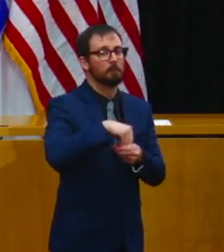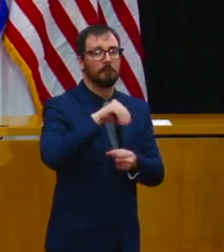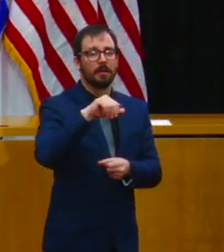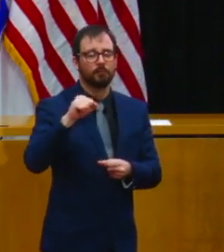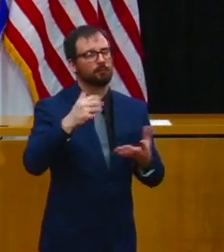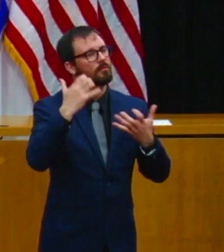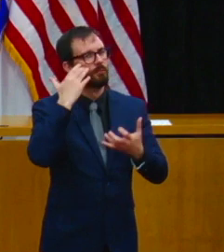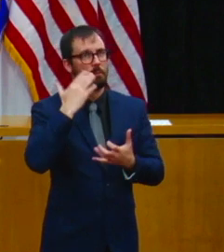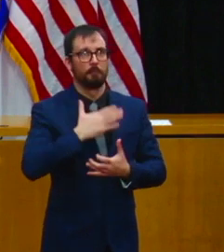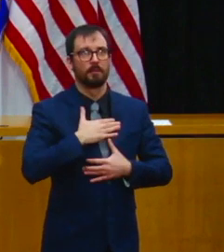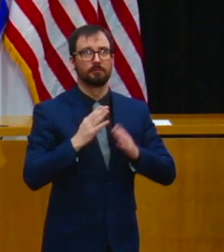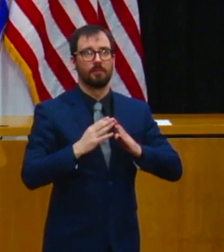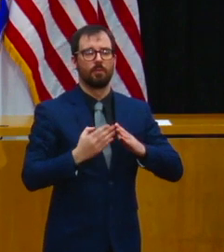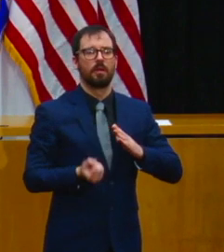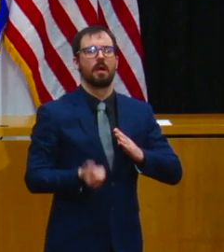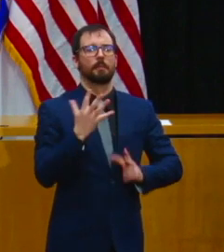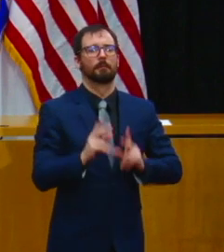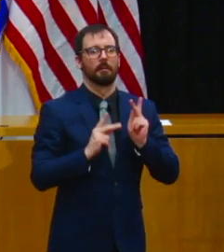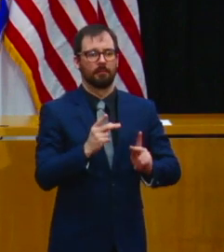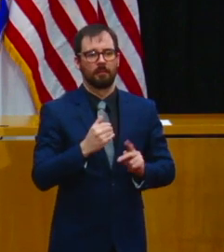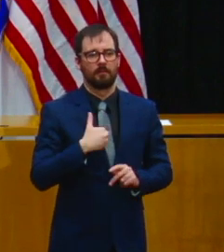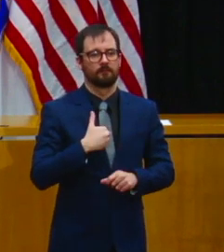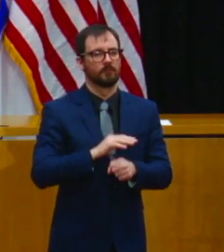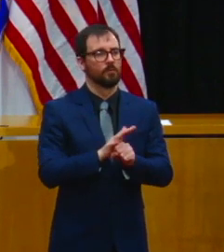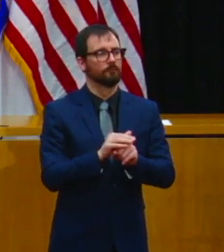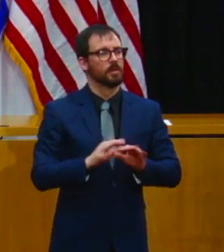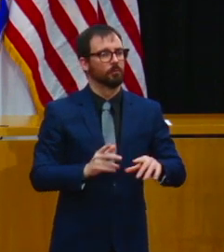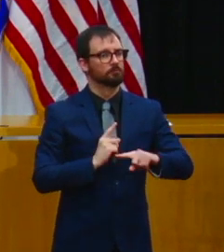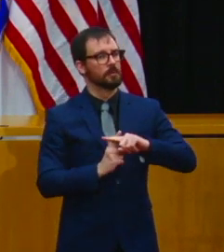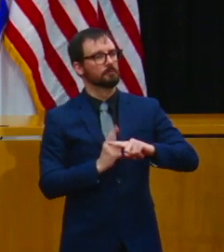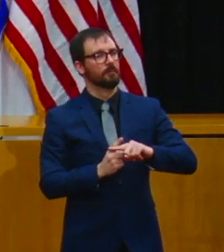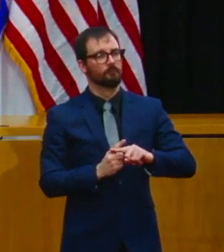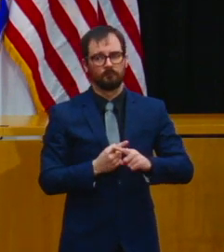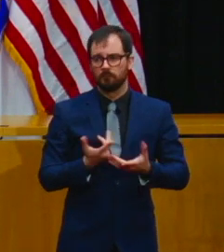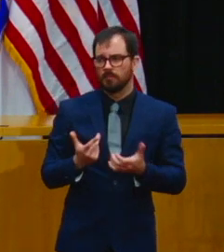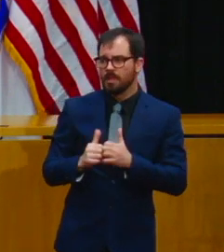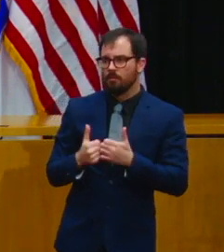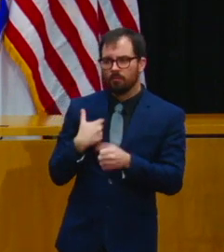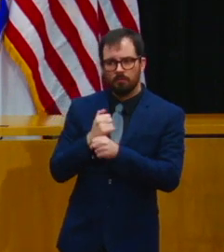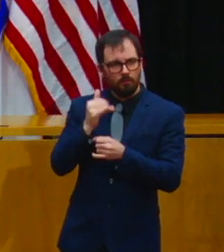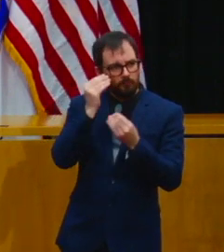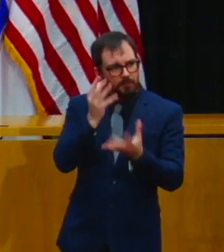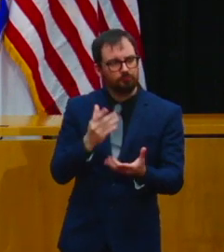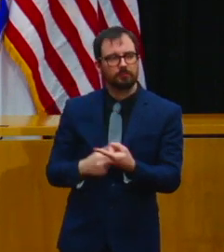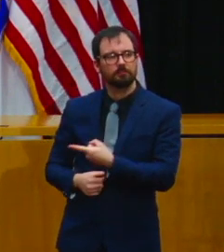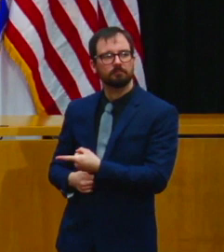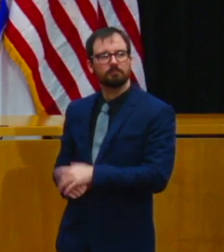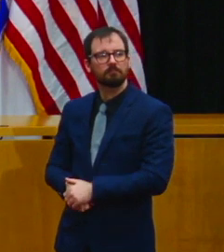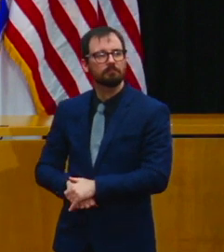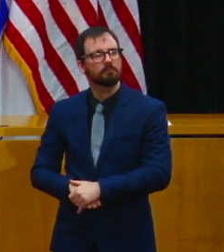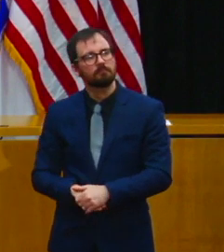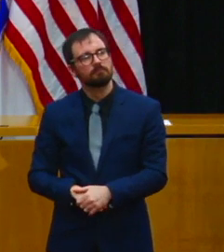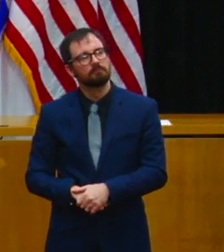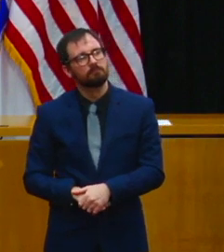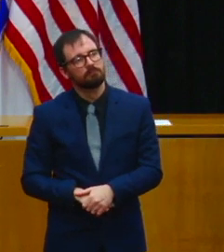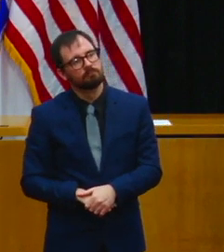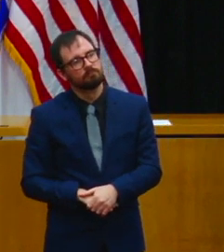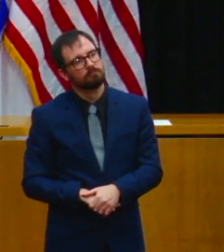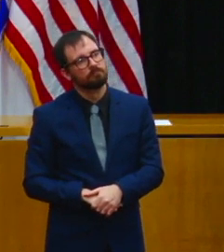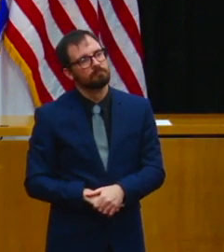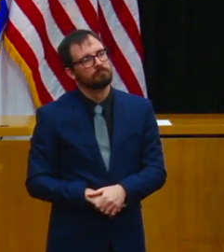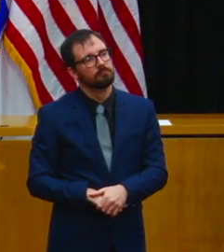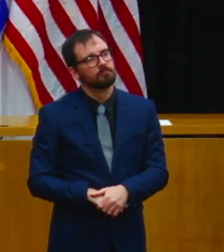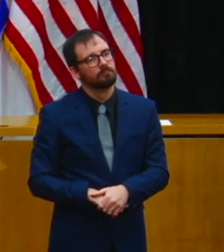that? So this is where we try to balance public health and individual privacy and to